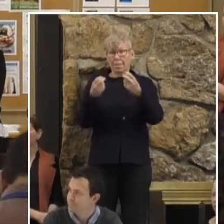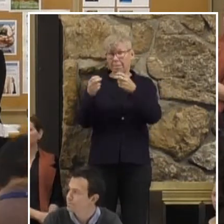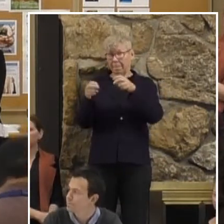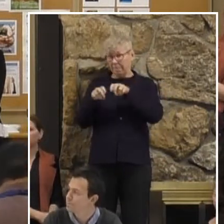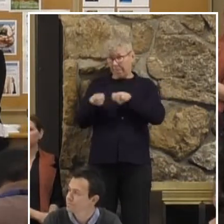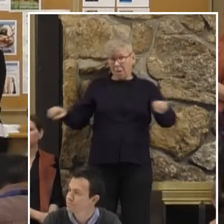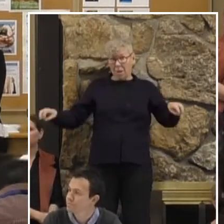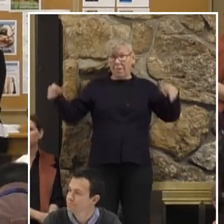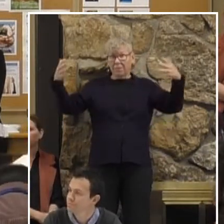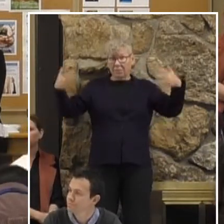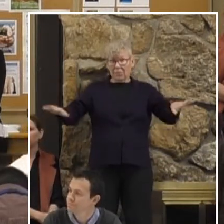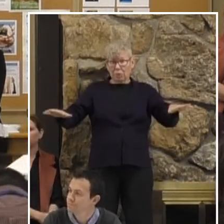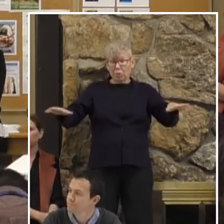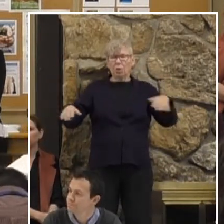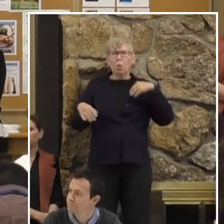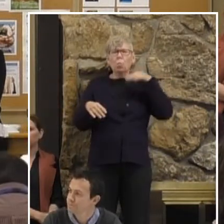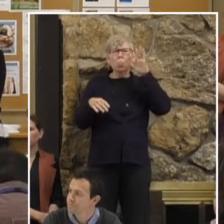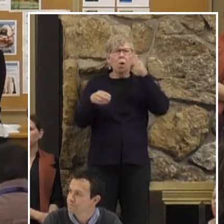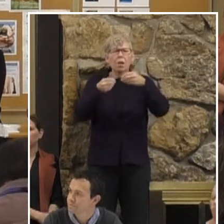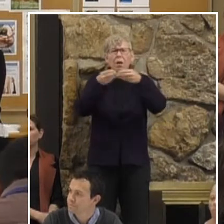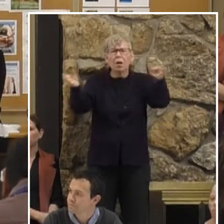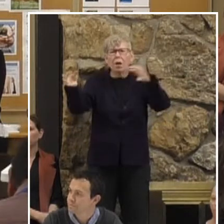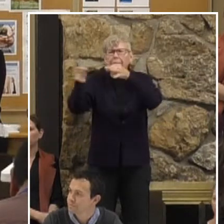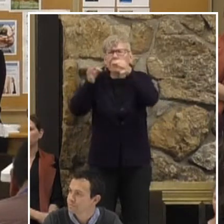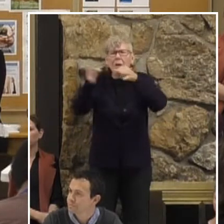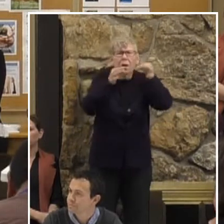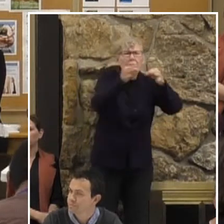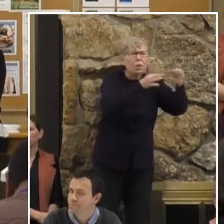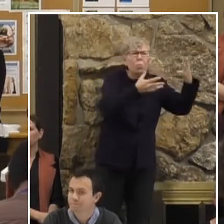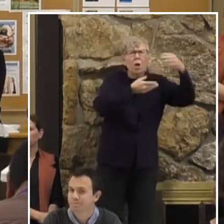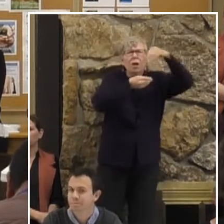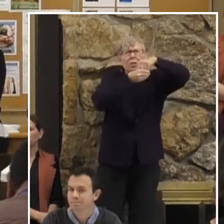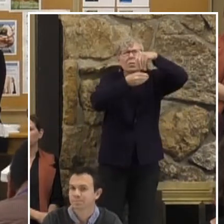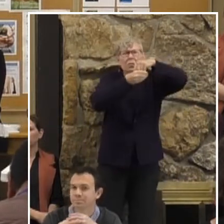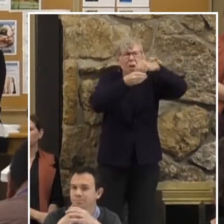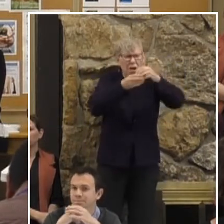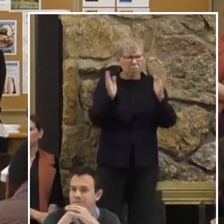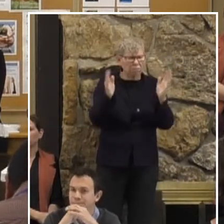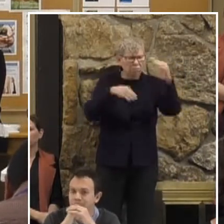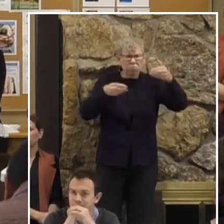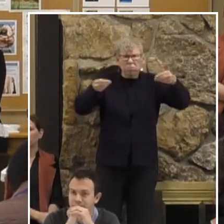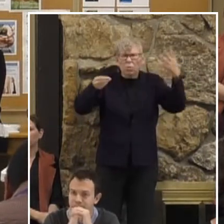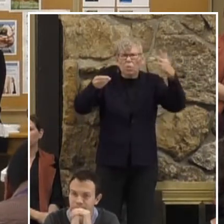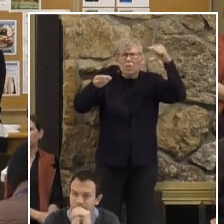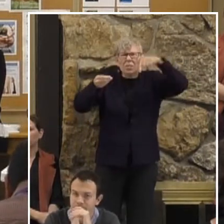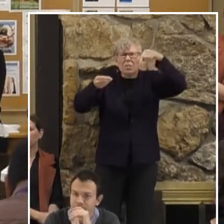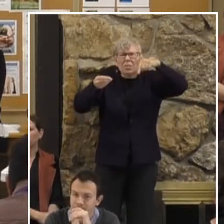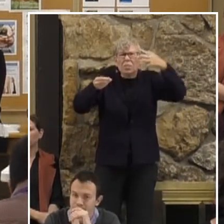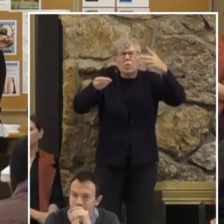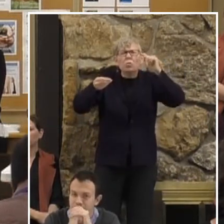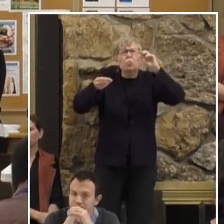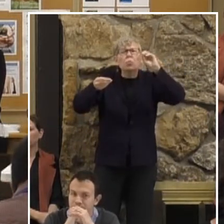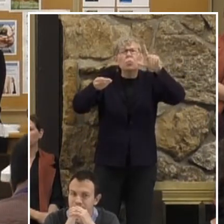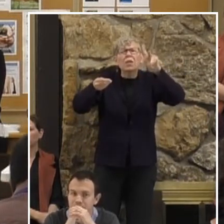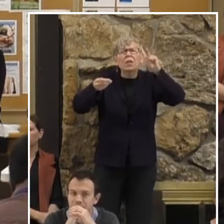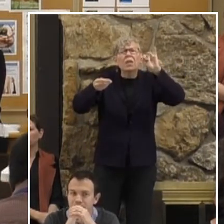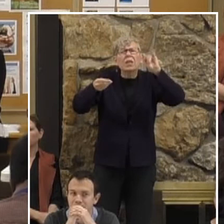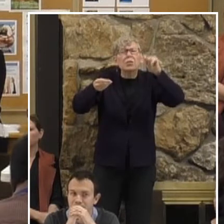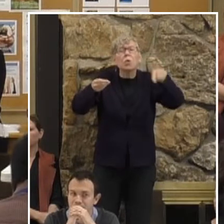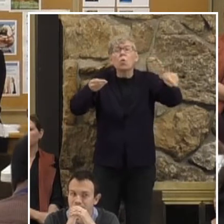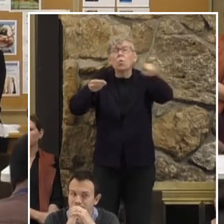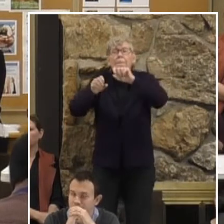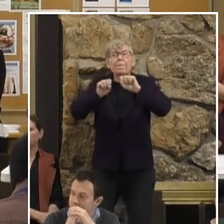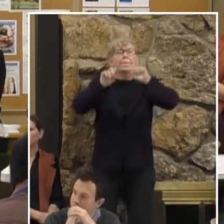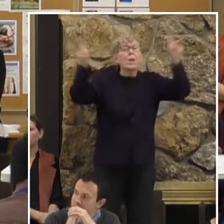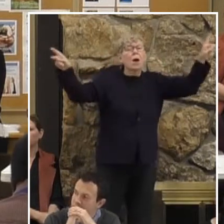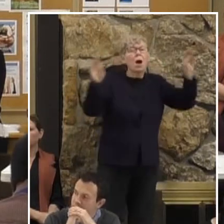toolkits are really made so that you can go back to your offices, whether they're human services or medical offices, and implement what is